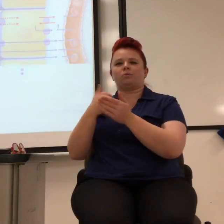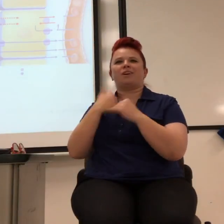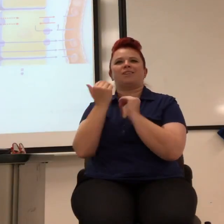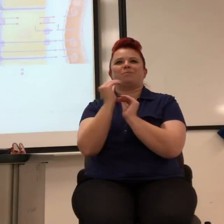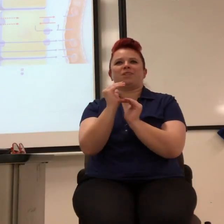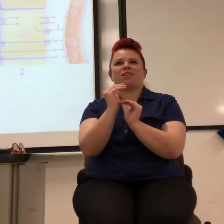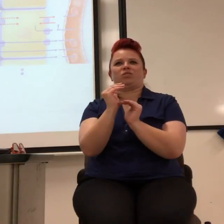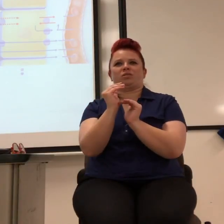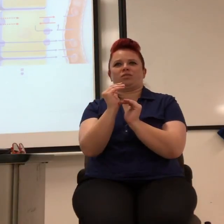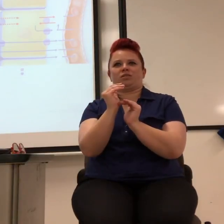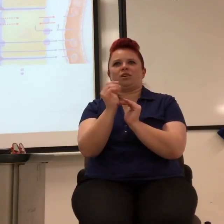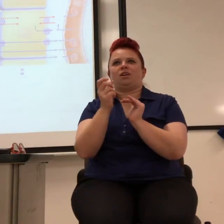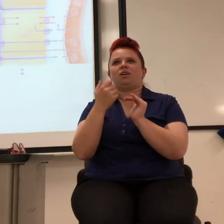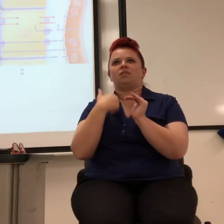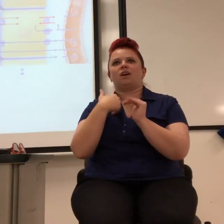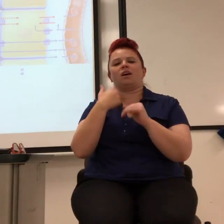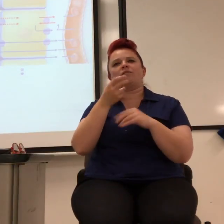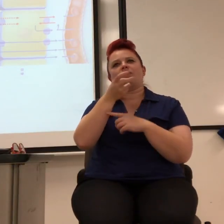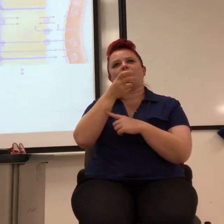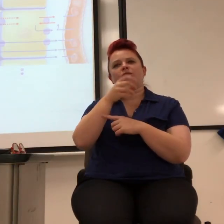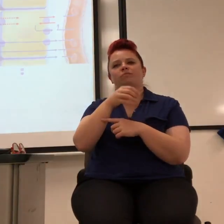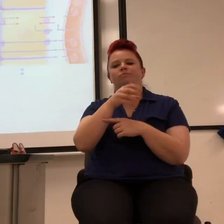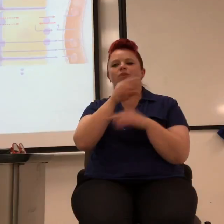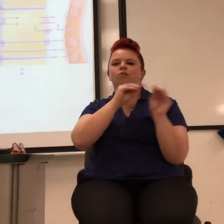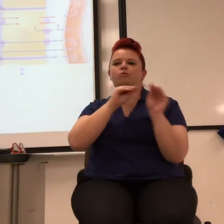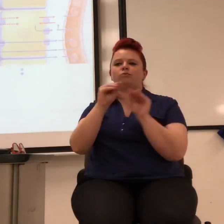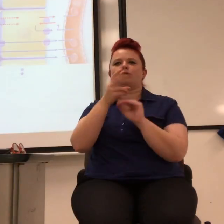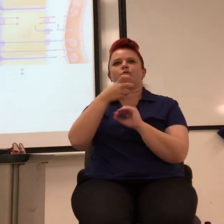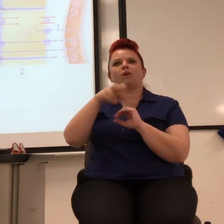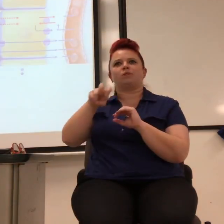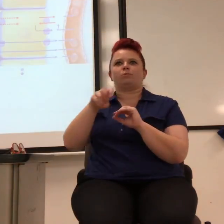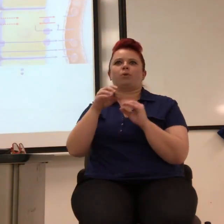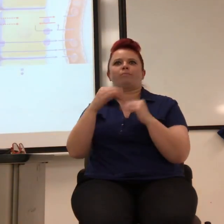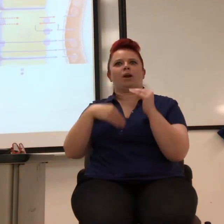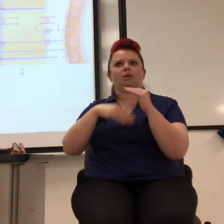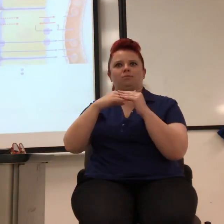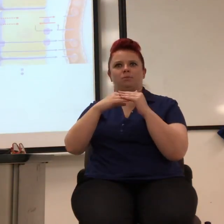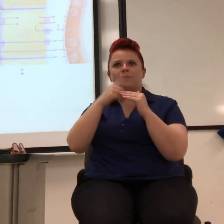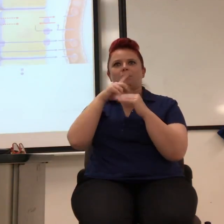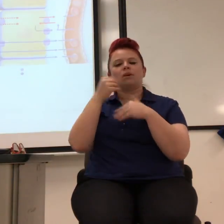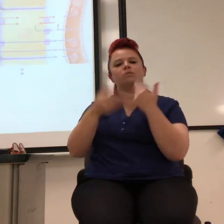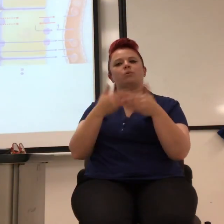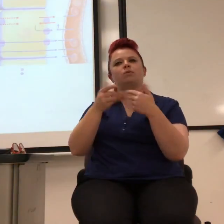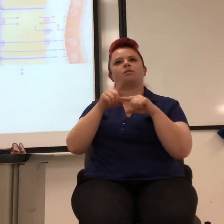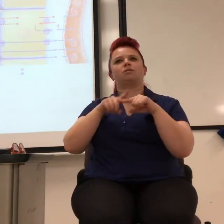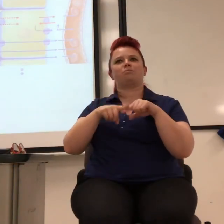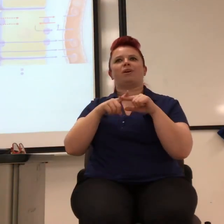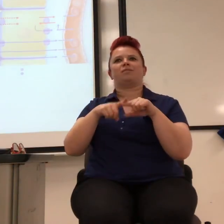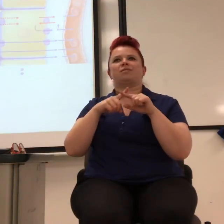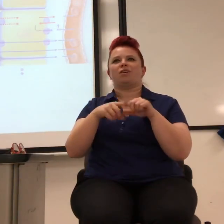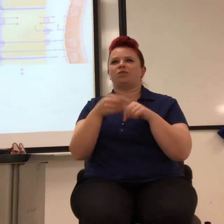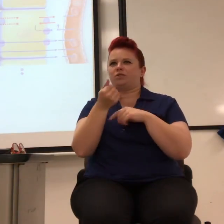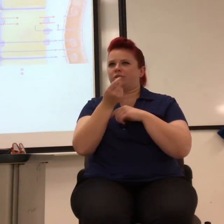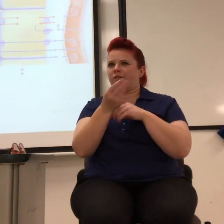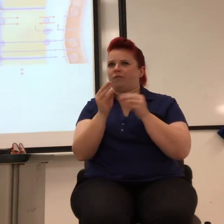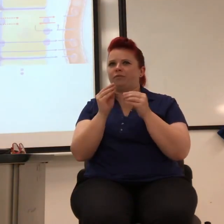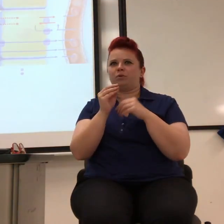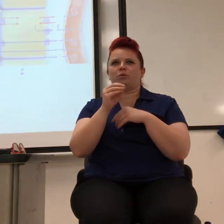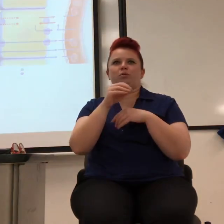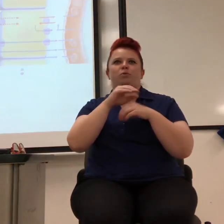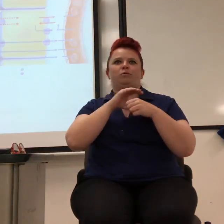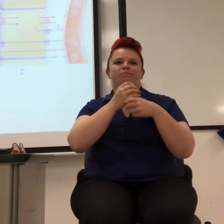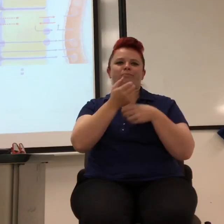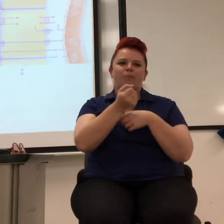have transport maximums. Because these processes depend on a finite number of pumps and carriers in the